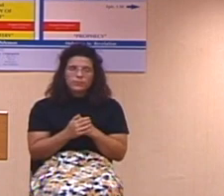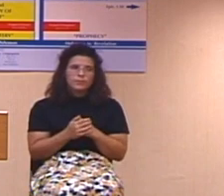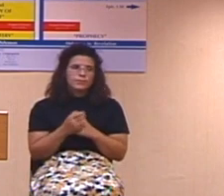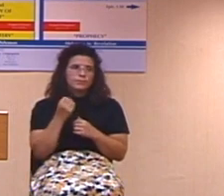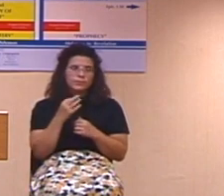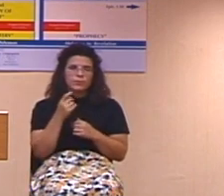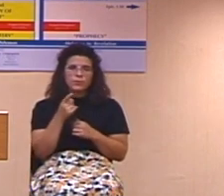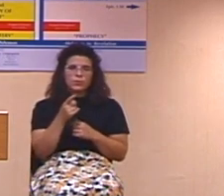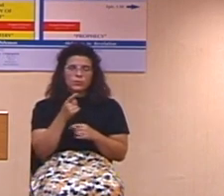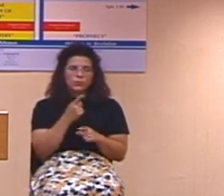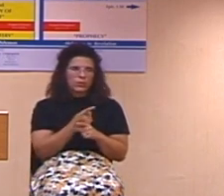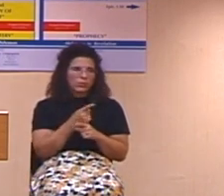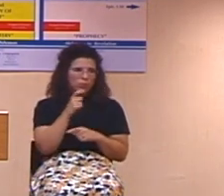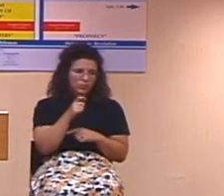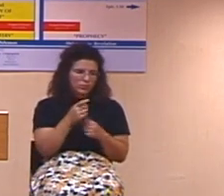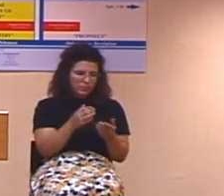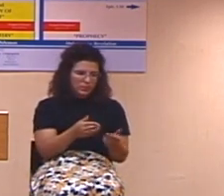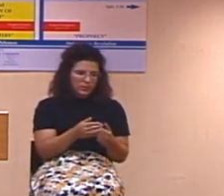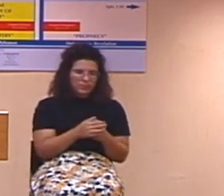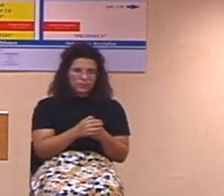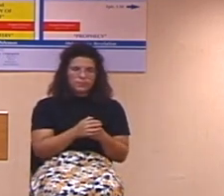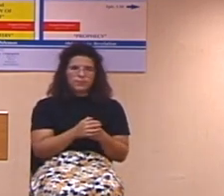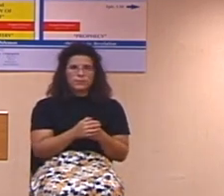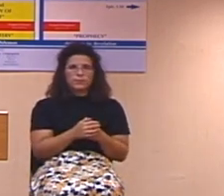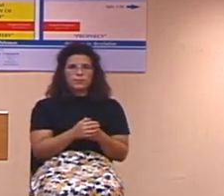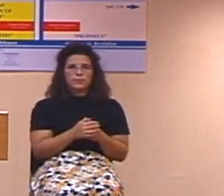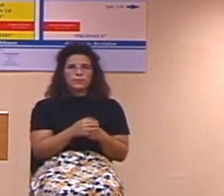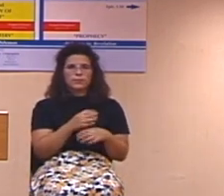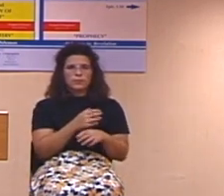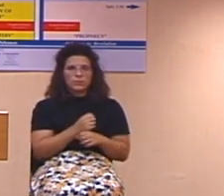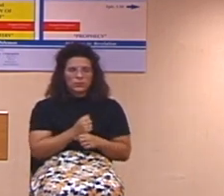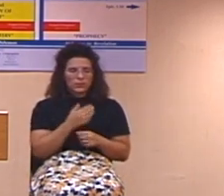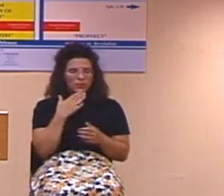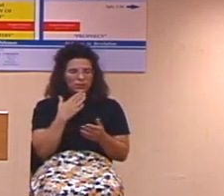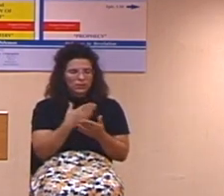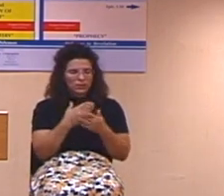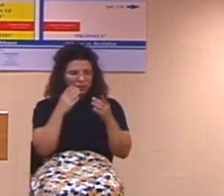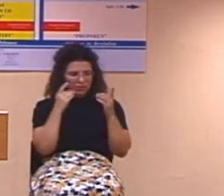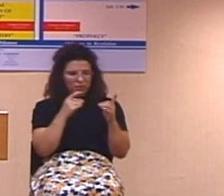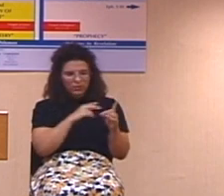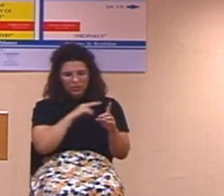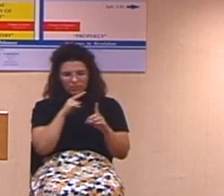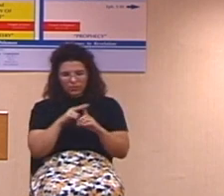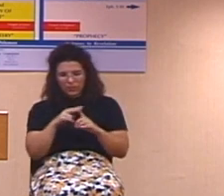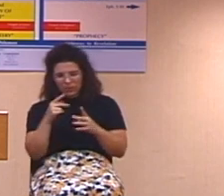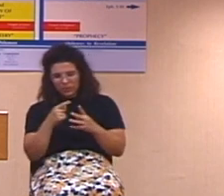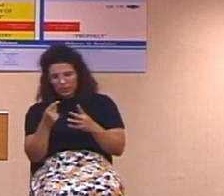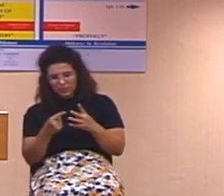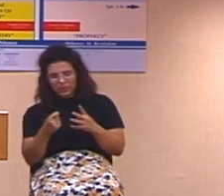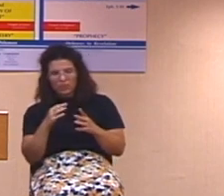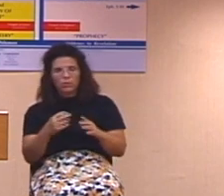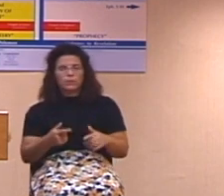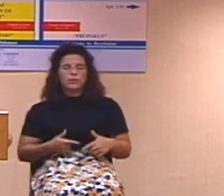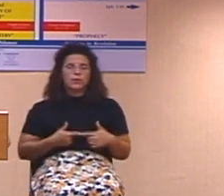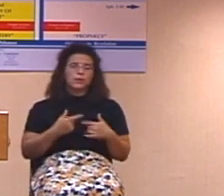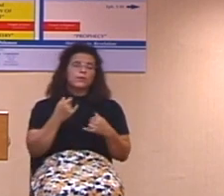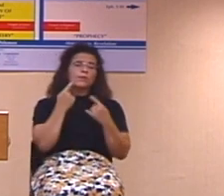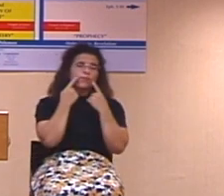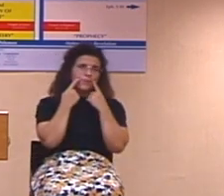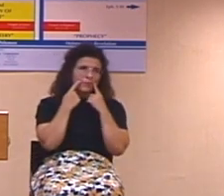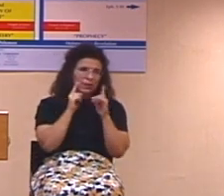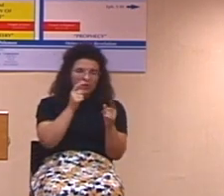If you're right where you're supposed to be. Taking the sound doctrine and applying it to the details of life. Finally,